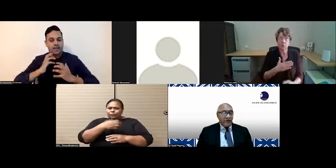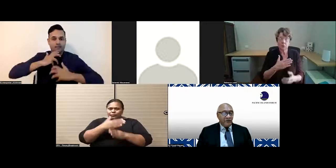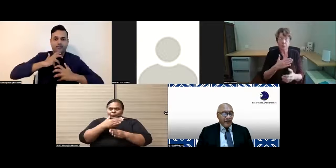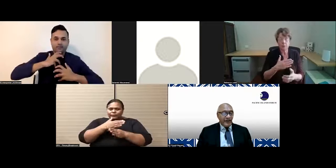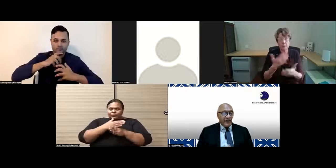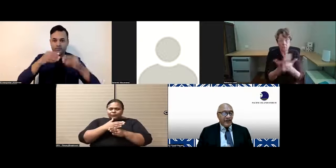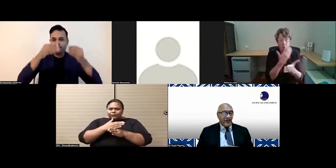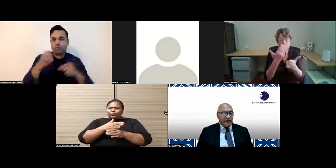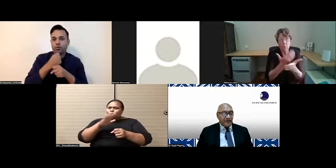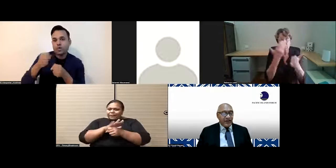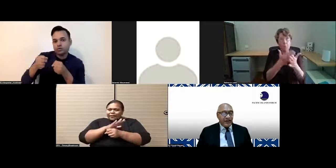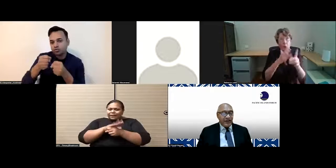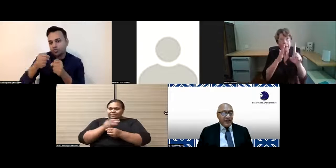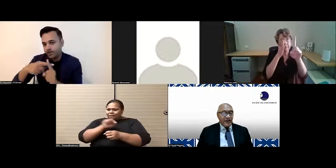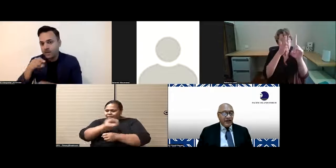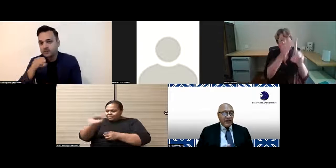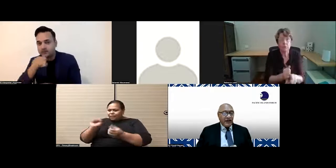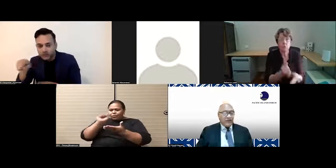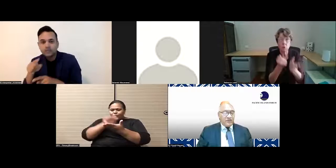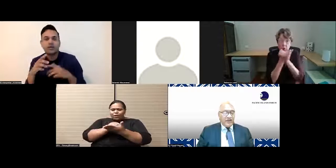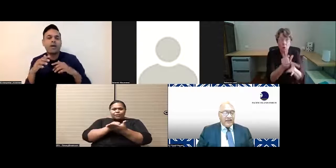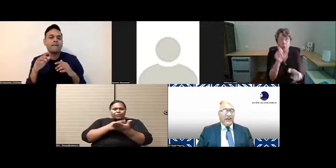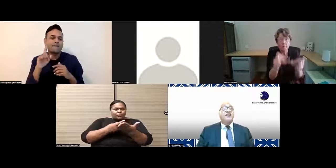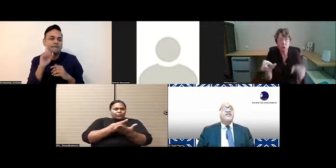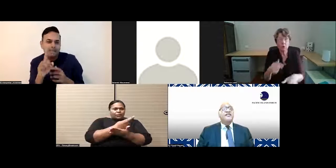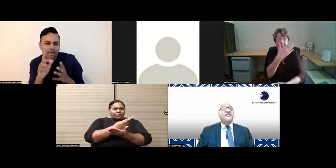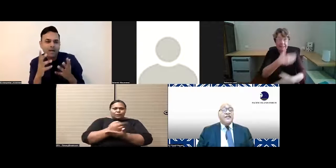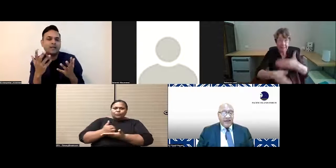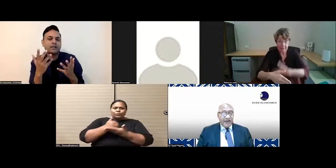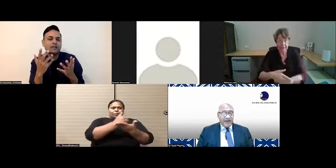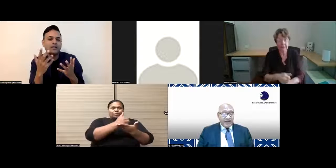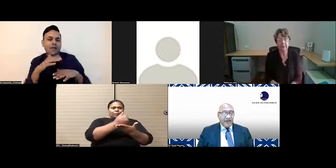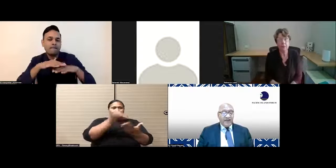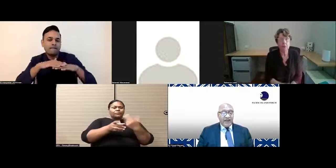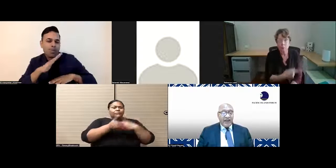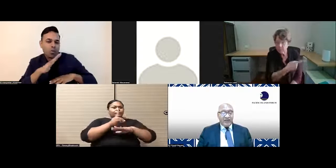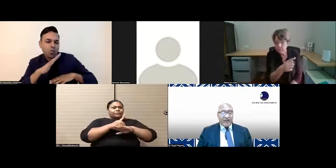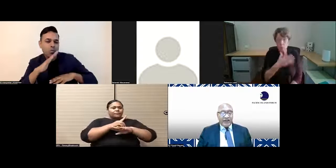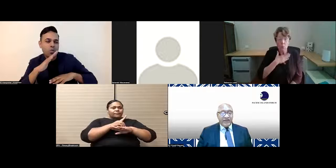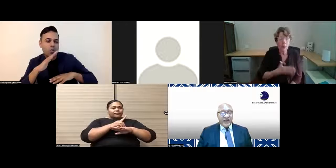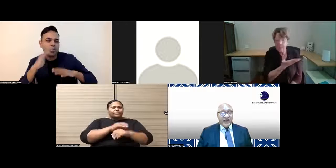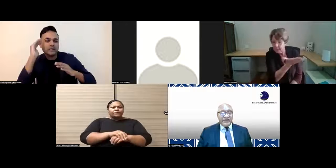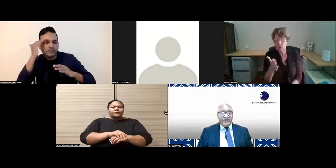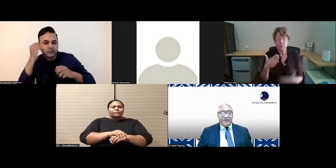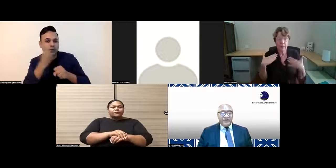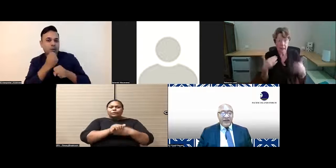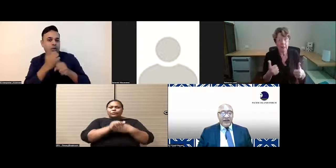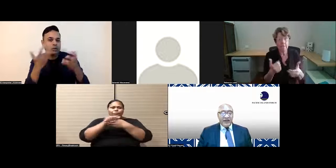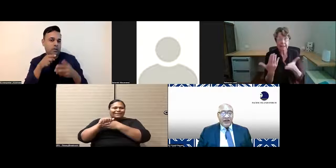support persons with disabilities to lead healthy, safe, and productive